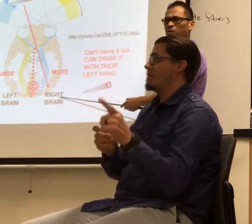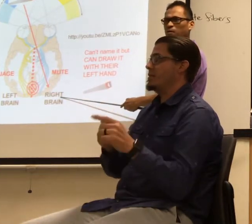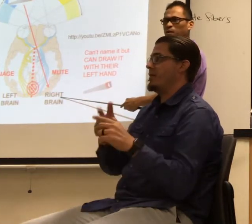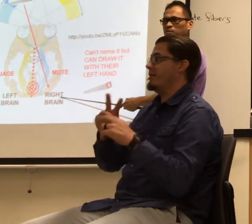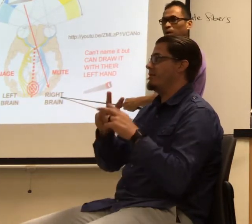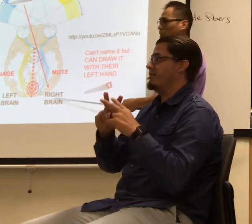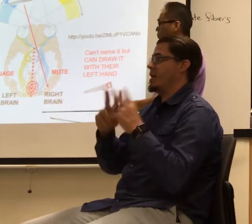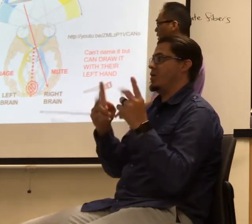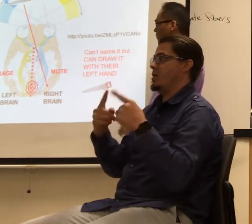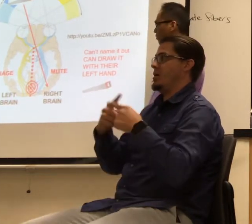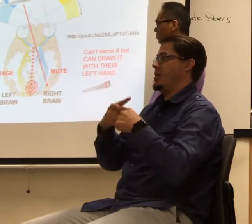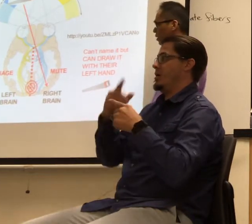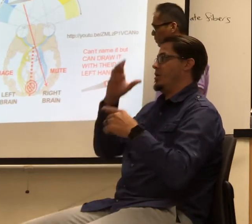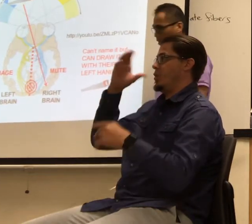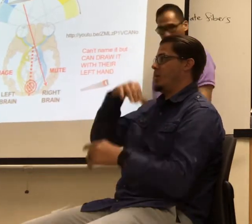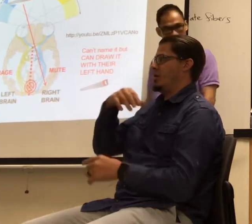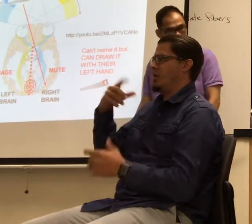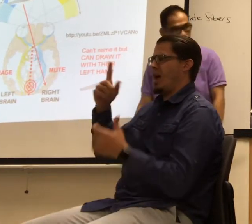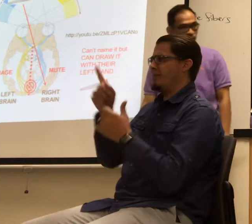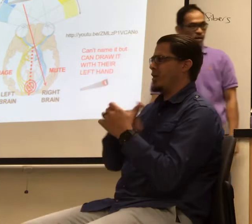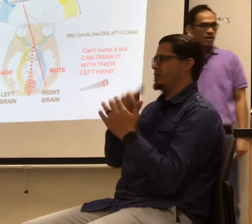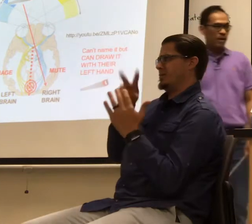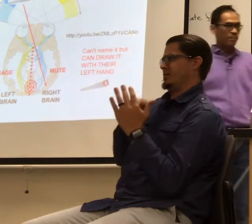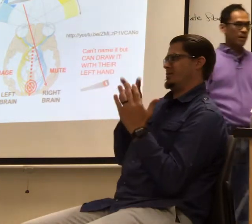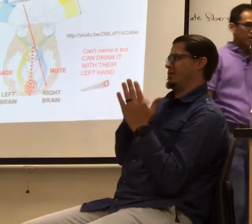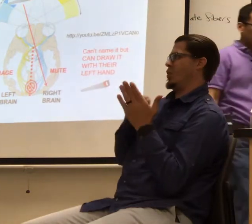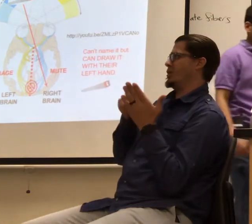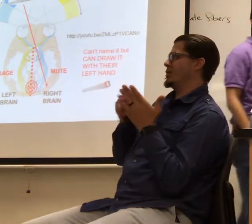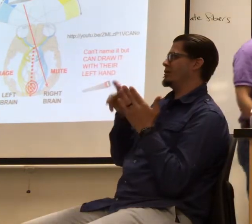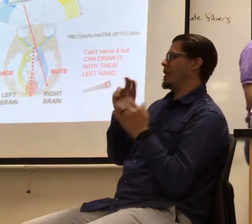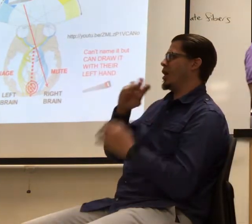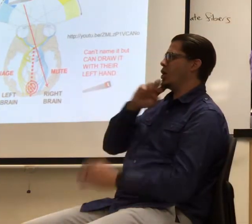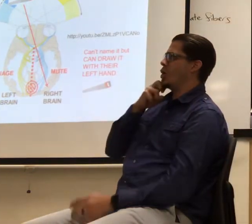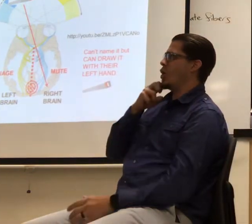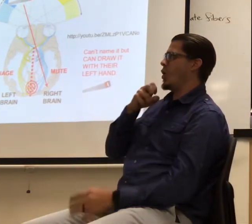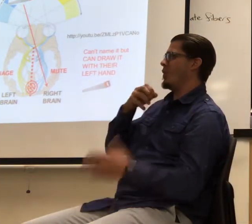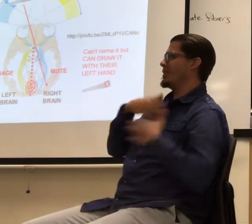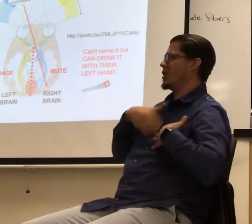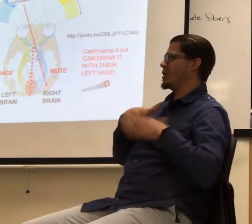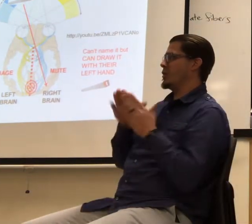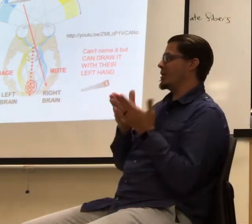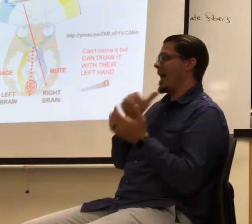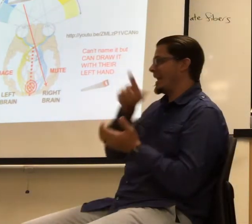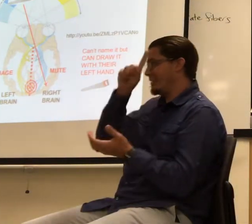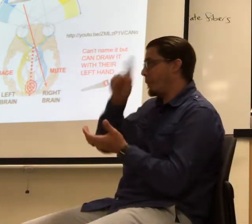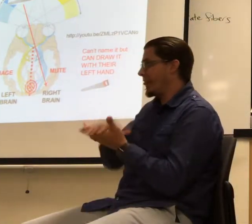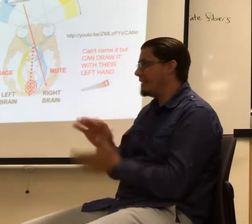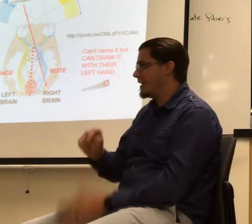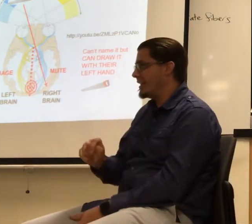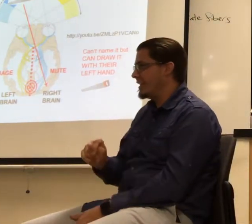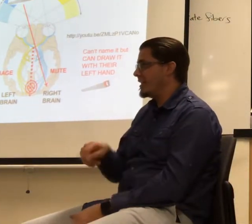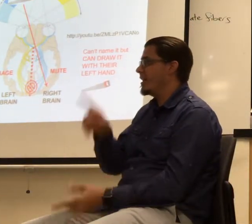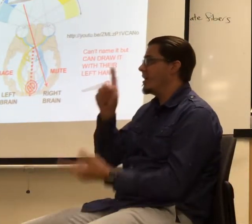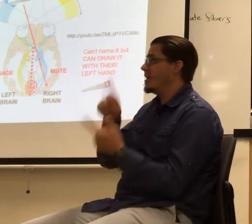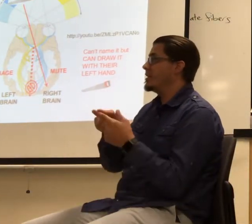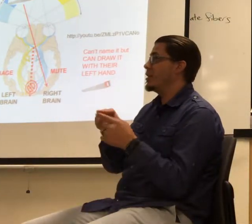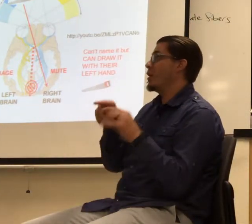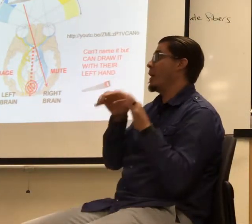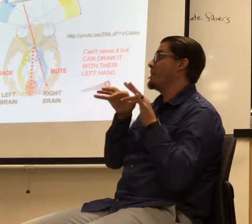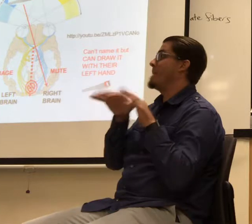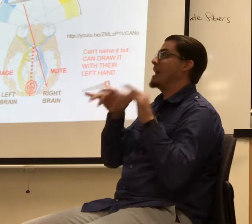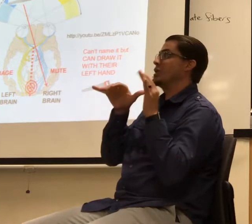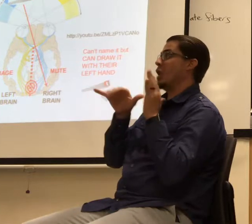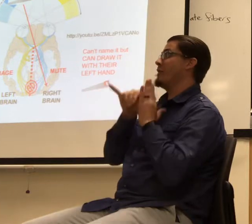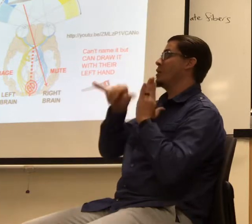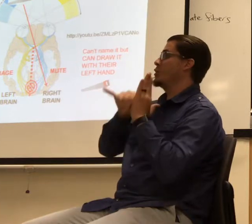weird. And when I first read about this in my neurophys books, I didn't even believe it until the magic of YouTube.